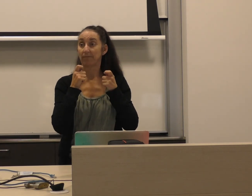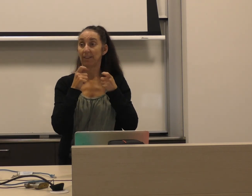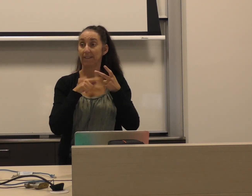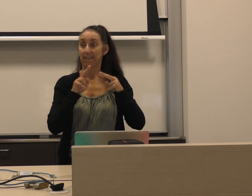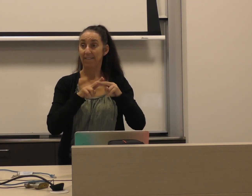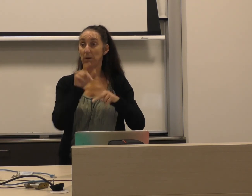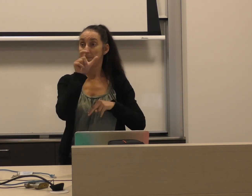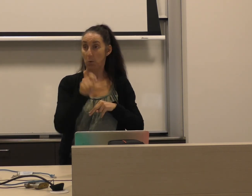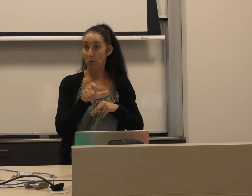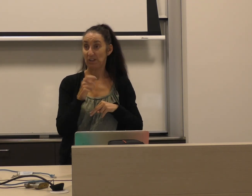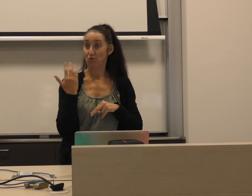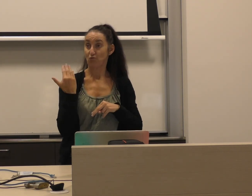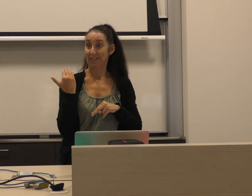Make it so harder.